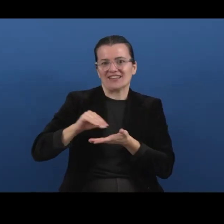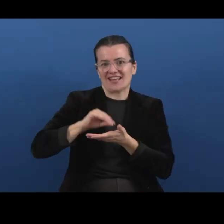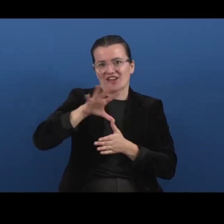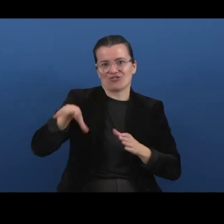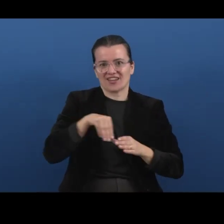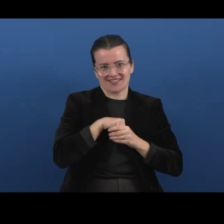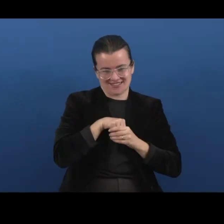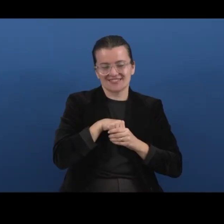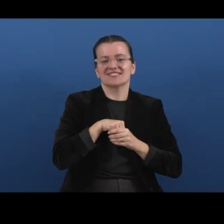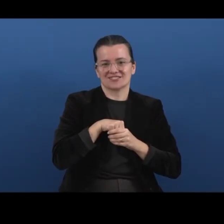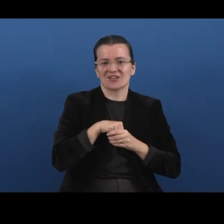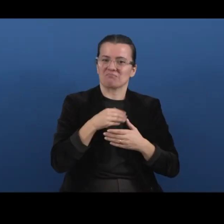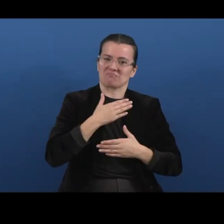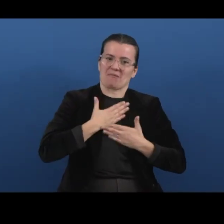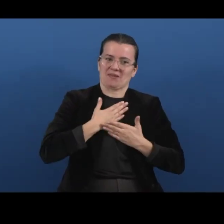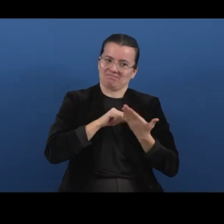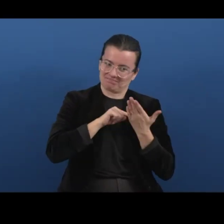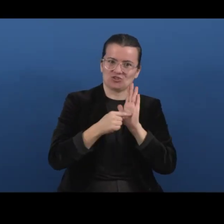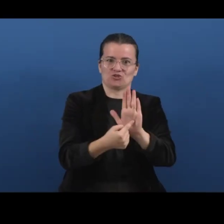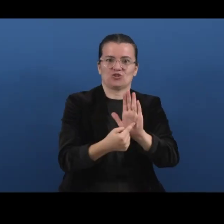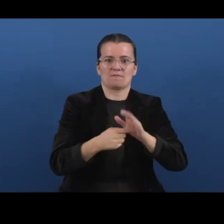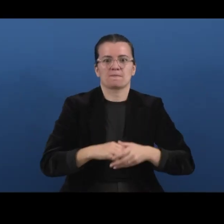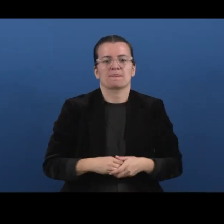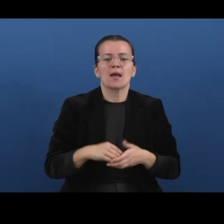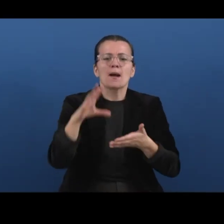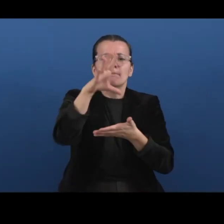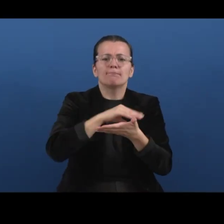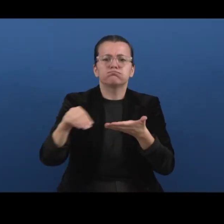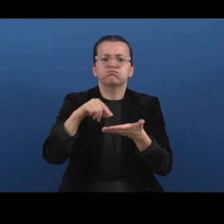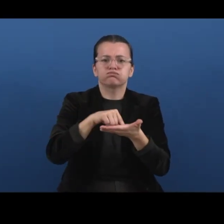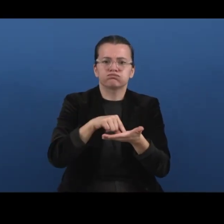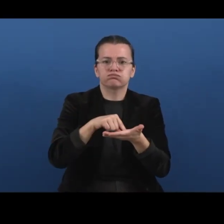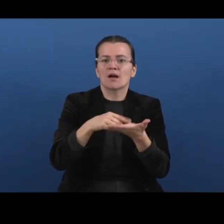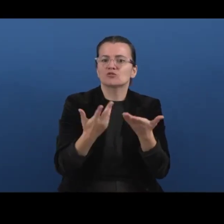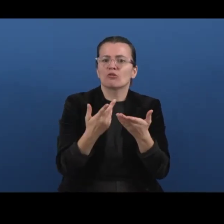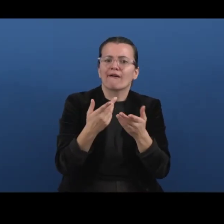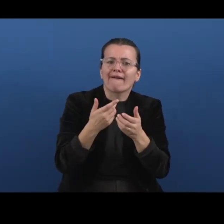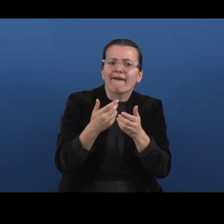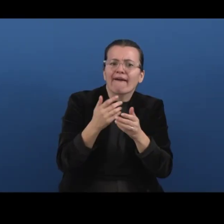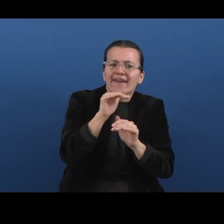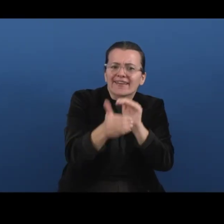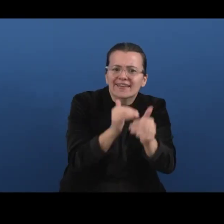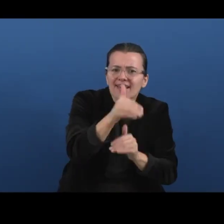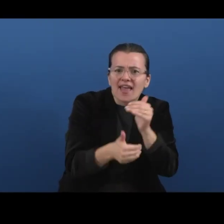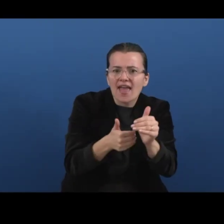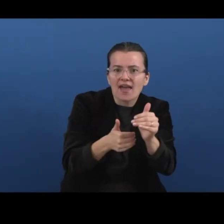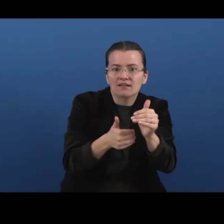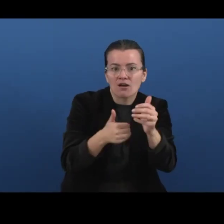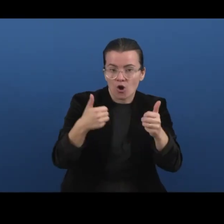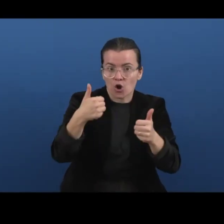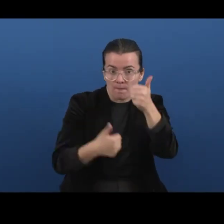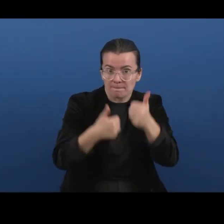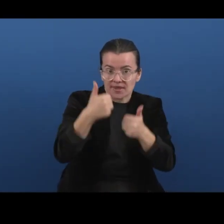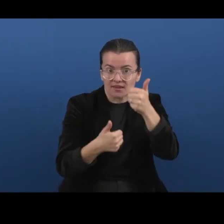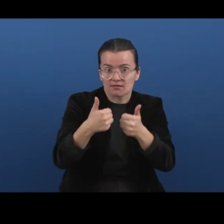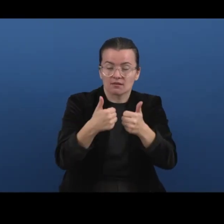latest publication titled Care to Compete, Corporate Policies and Practices on Care and Support for Employees